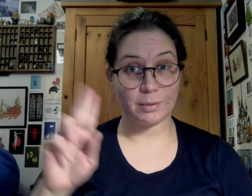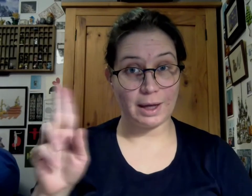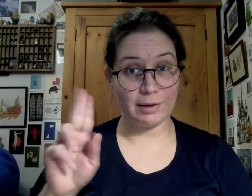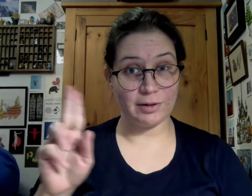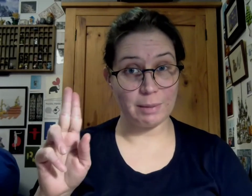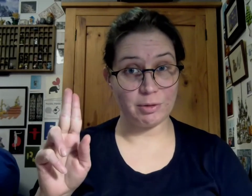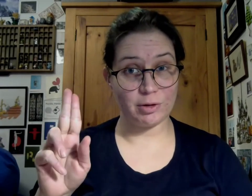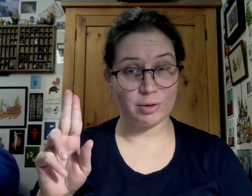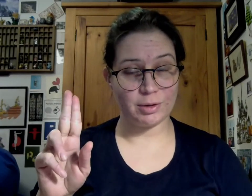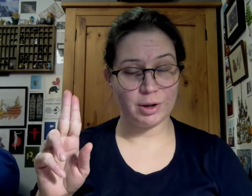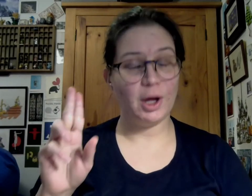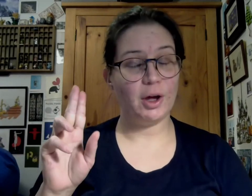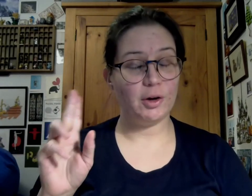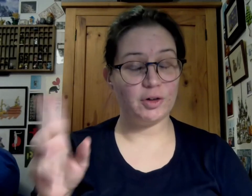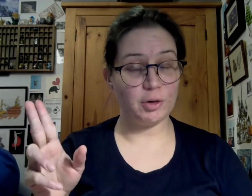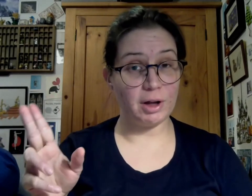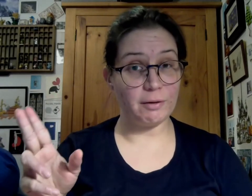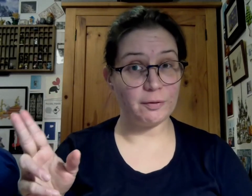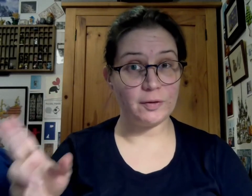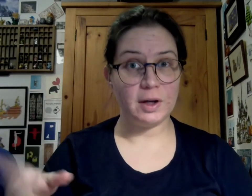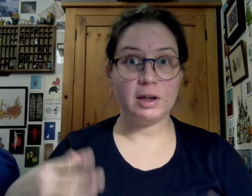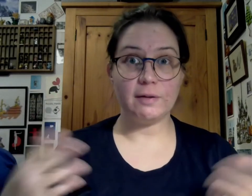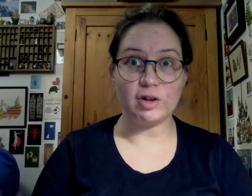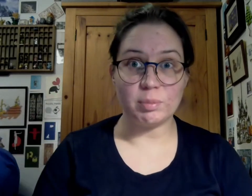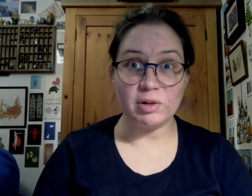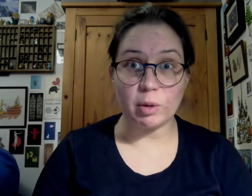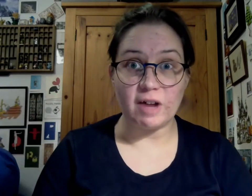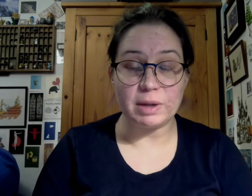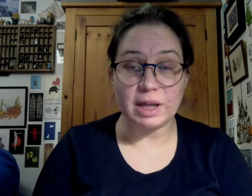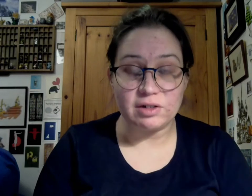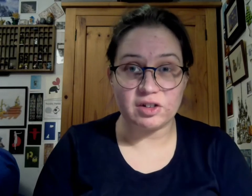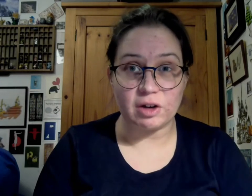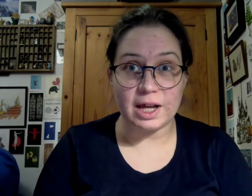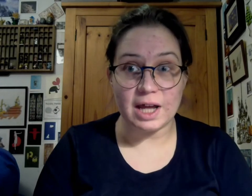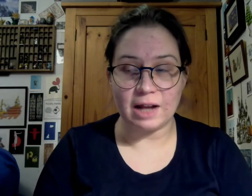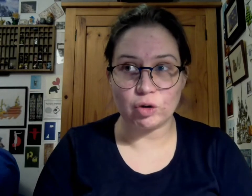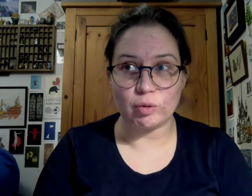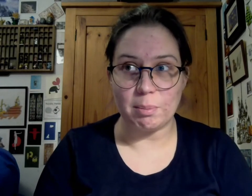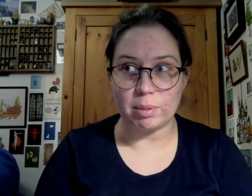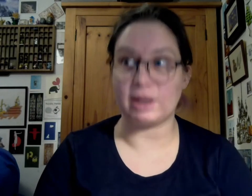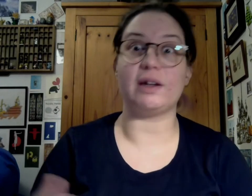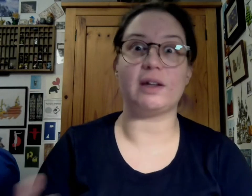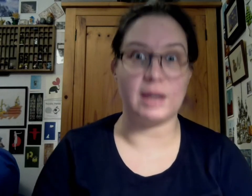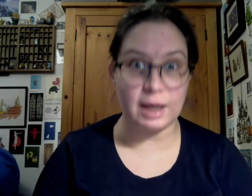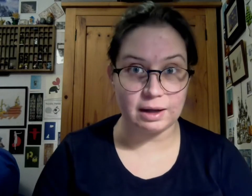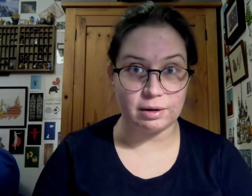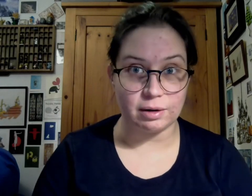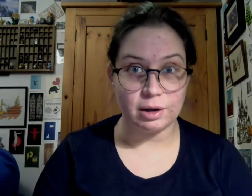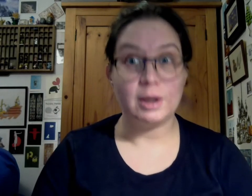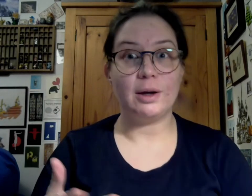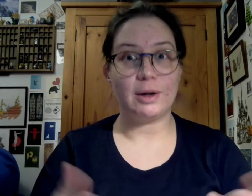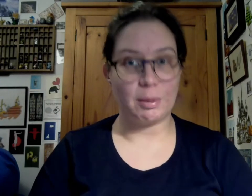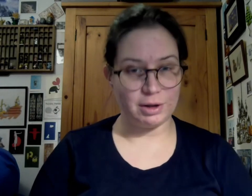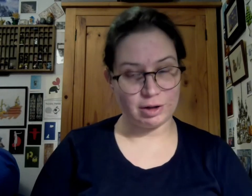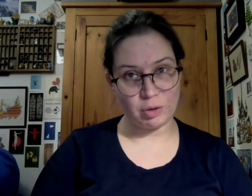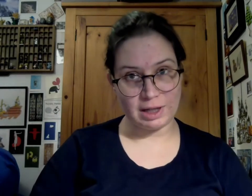Except, soon enough, the fisherman's wife began to sigh and grumble again. Come on, you can join